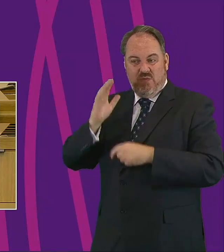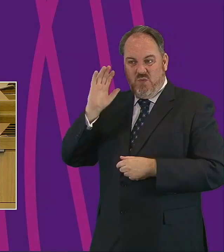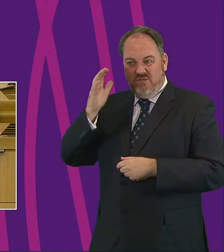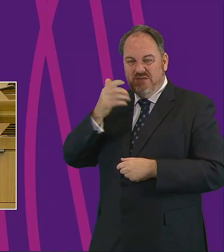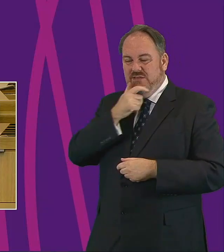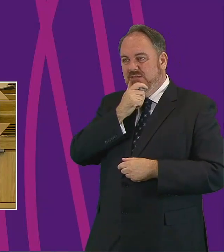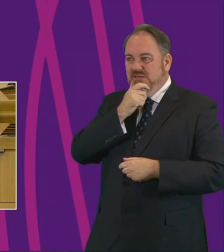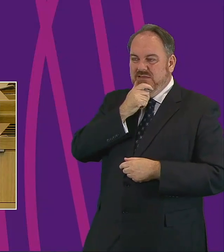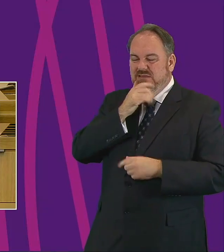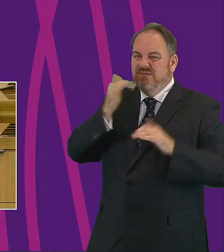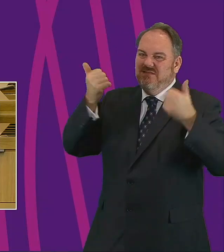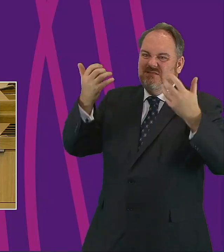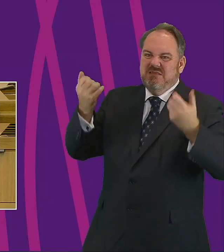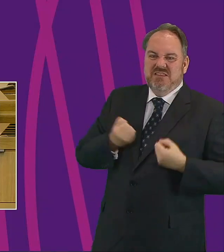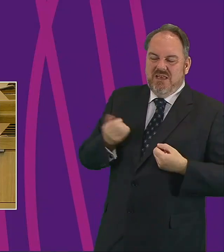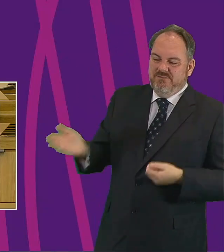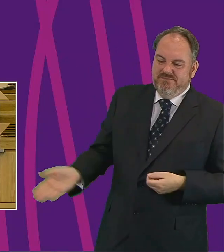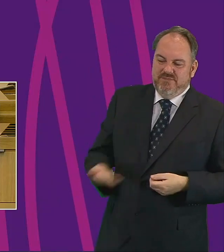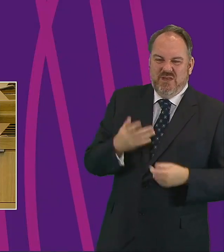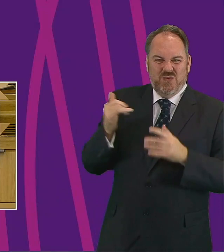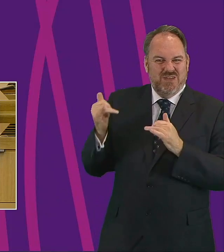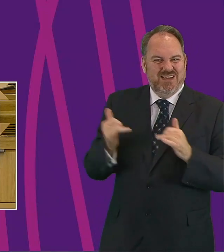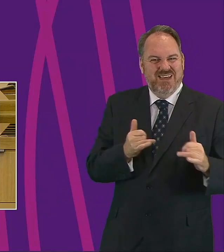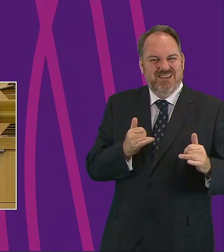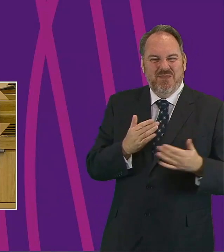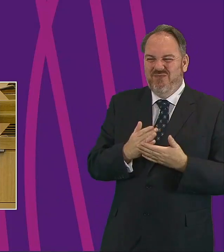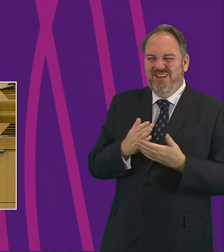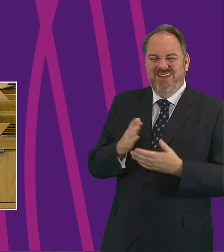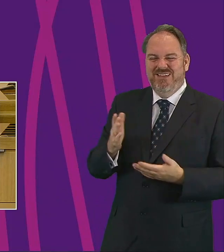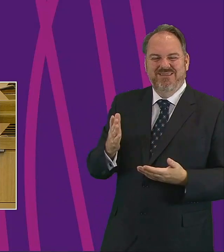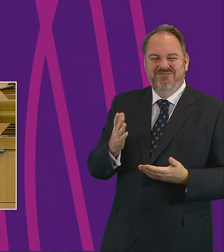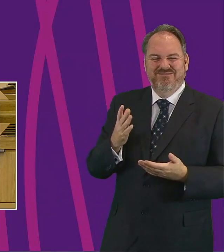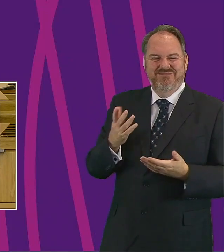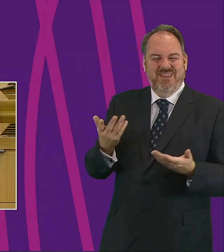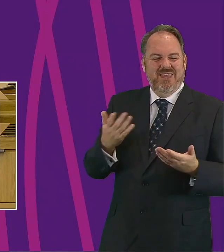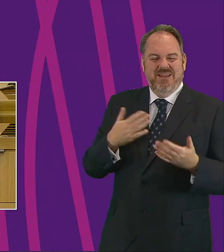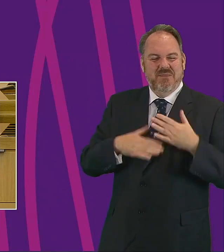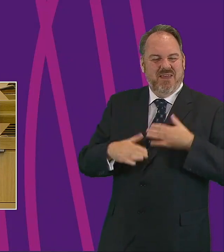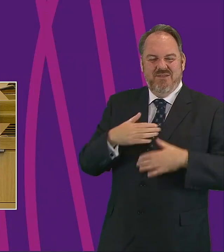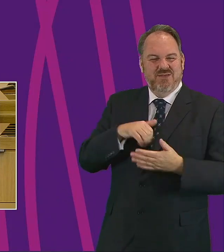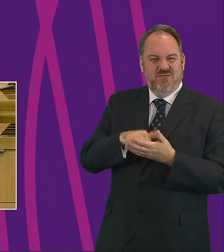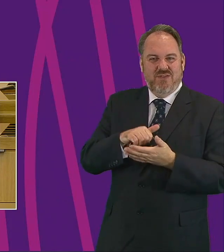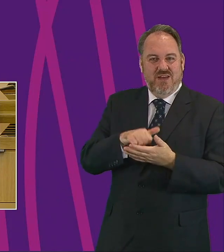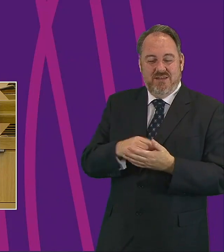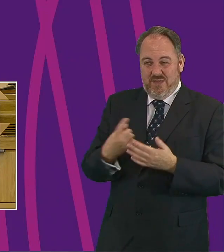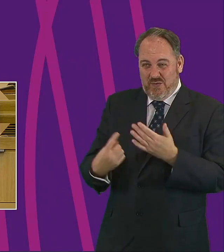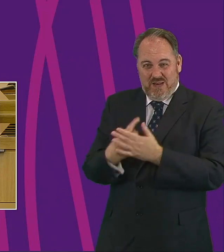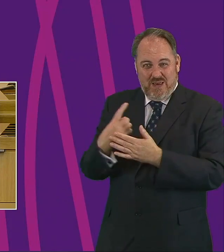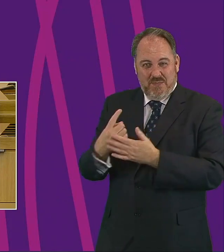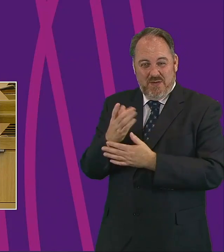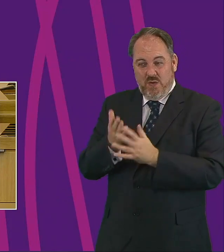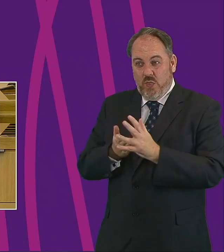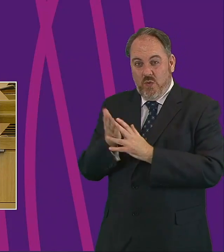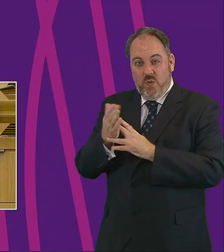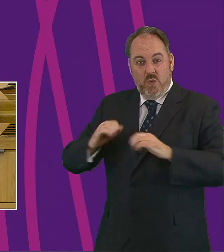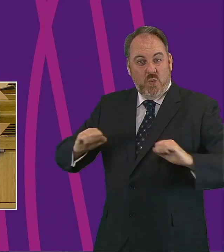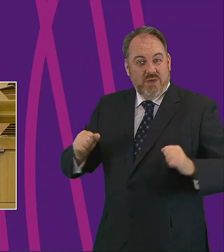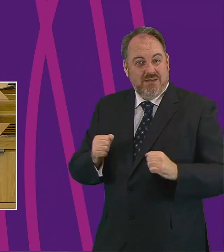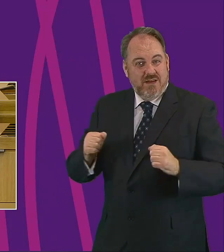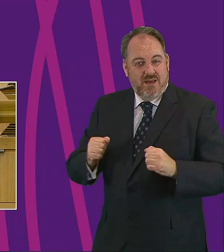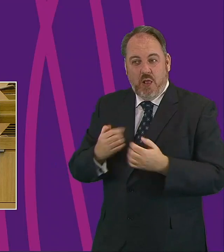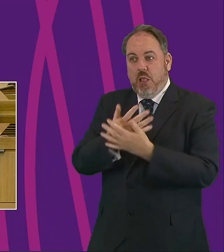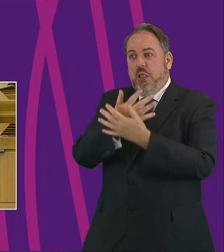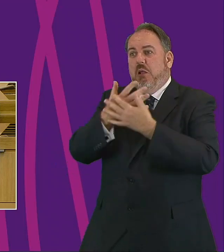into school. So if that kind of behaviour is reflective of what will happen across winter when half the children